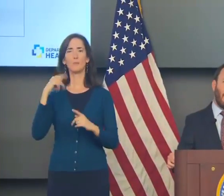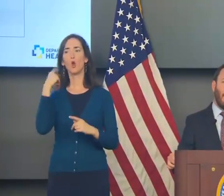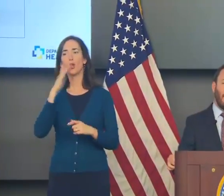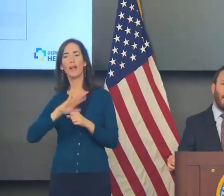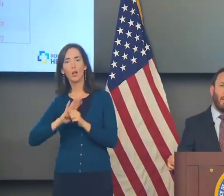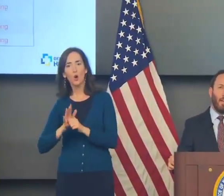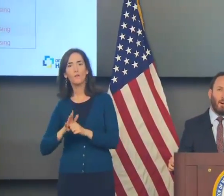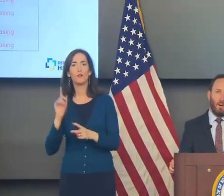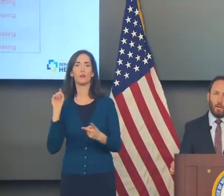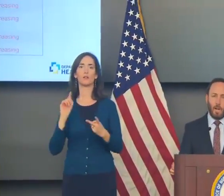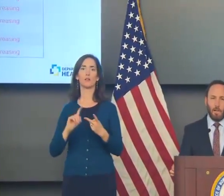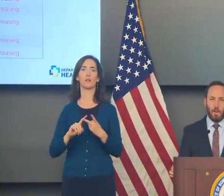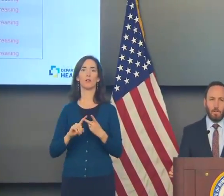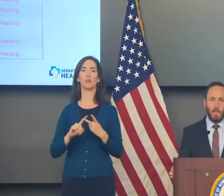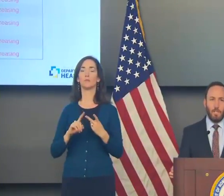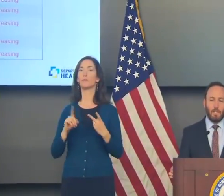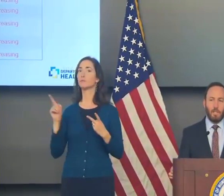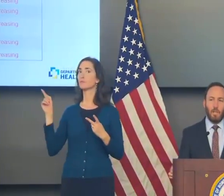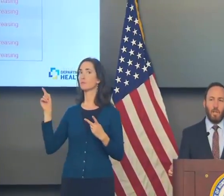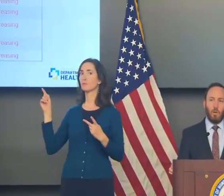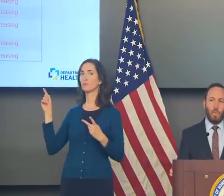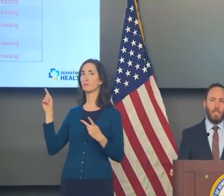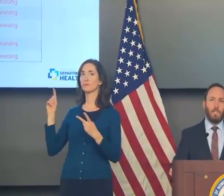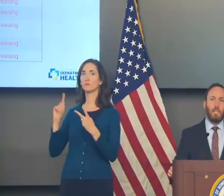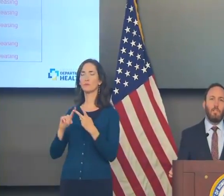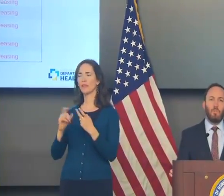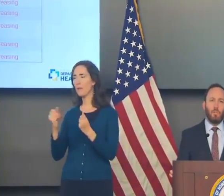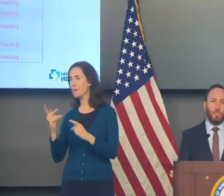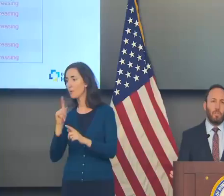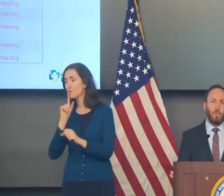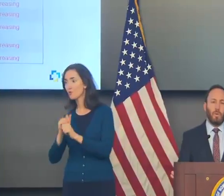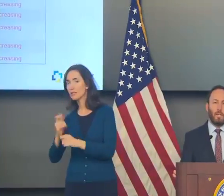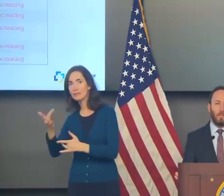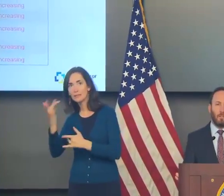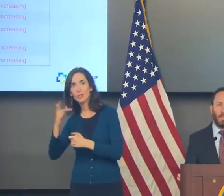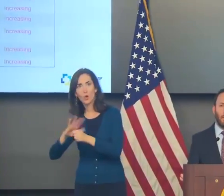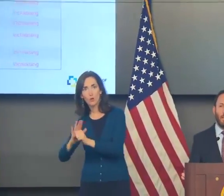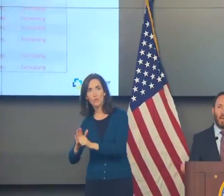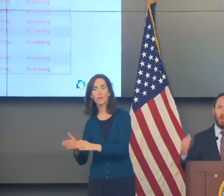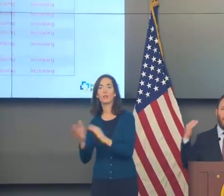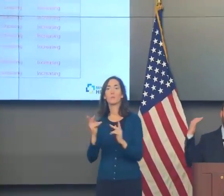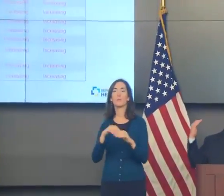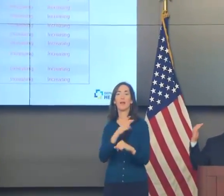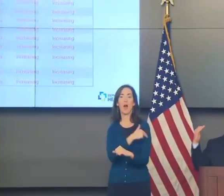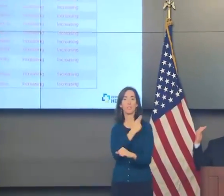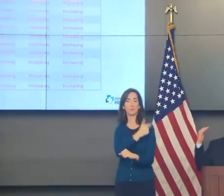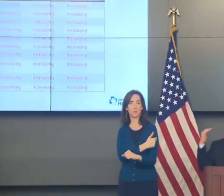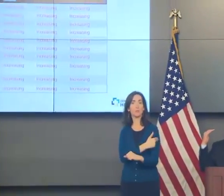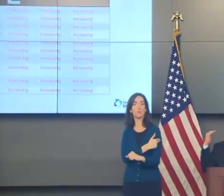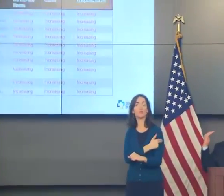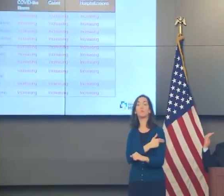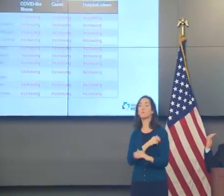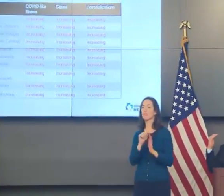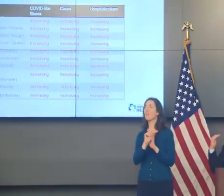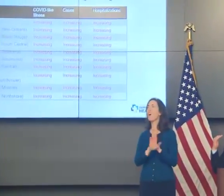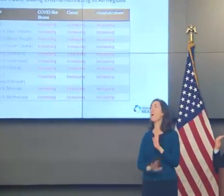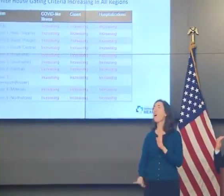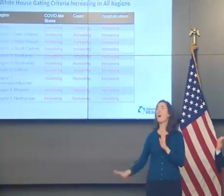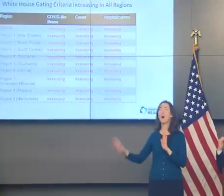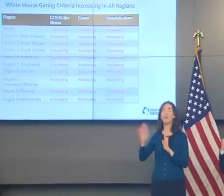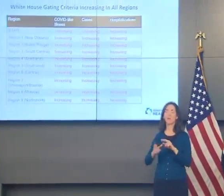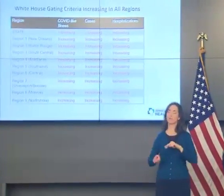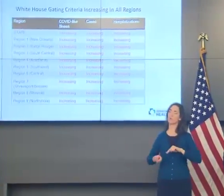as a state and all nine of our regions, we continue to increase. Not only are we at